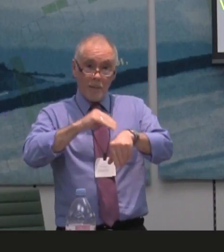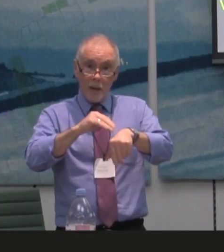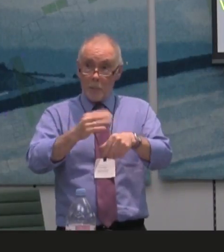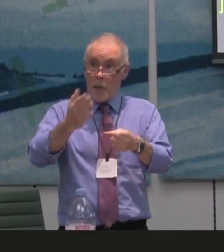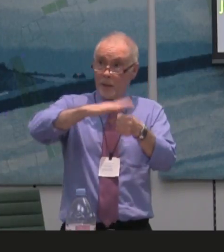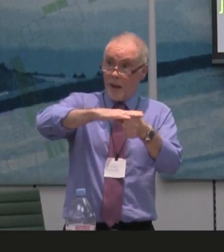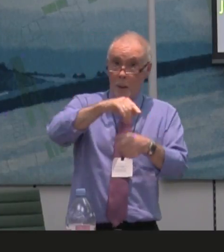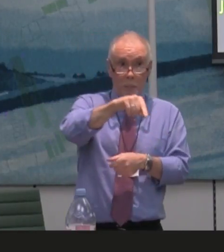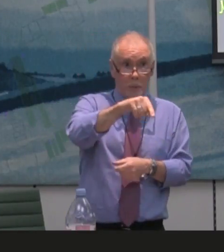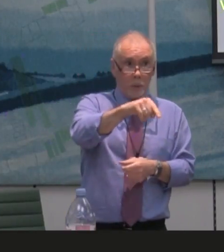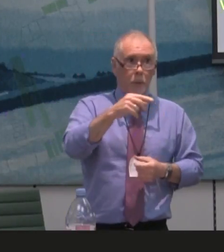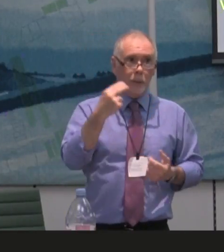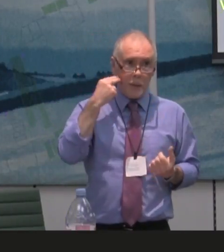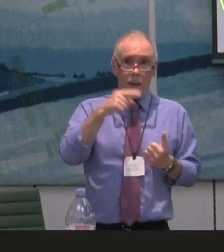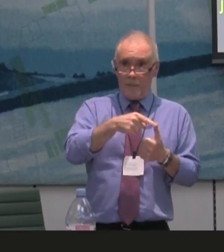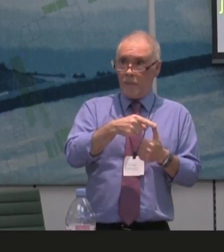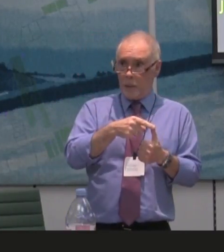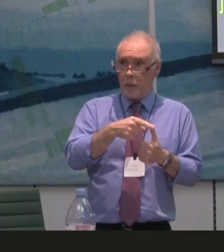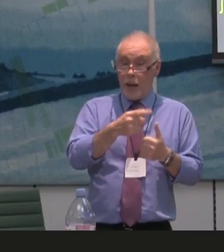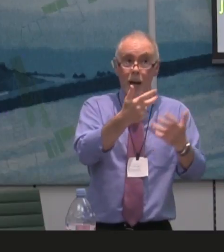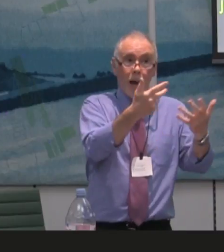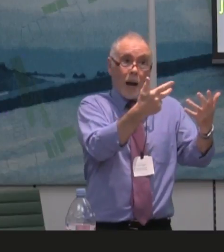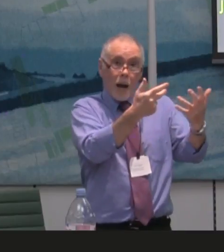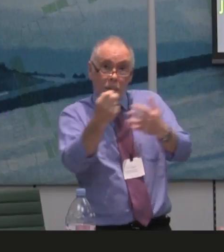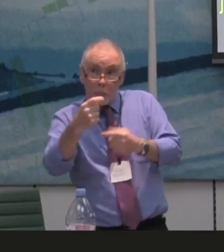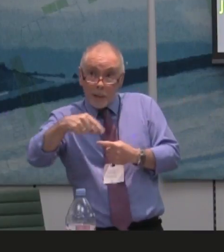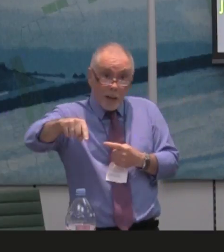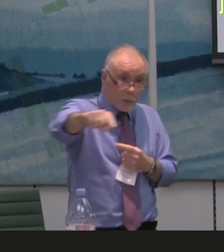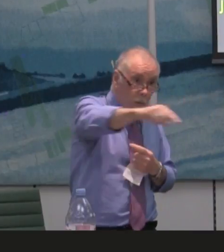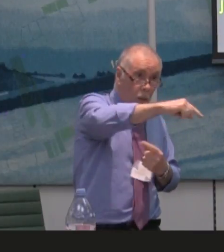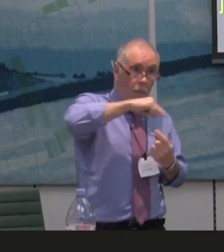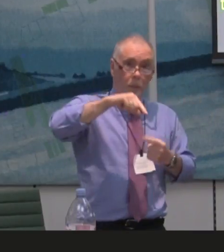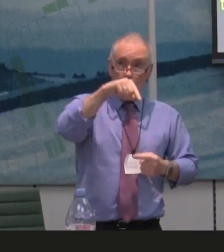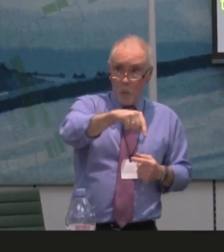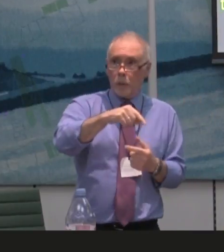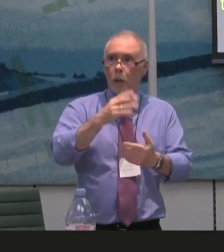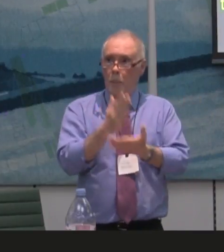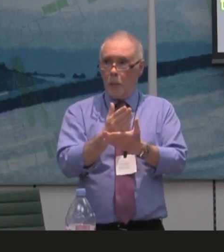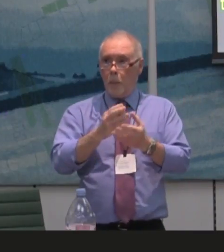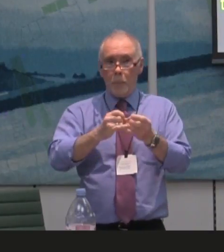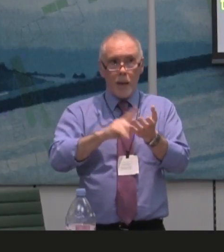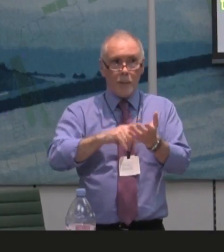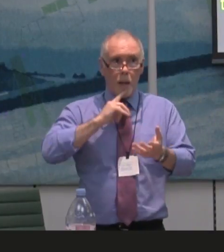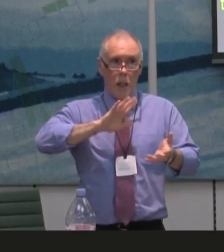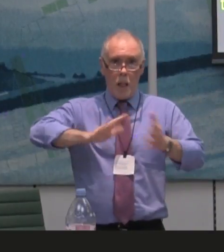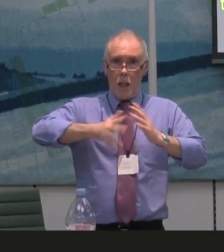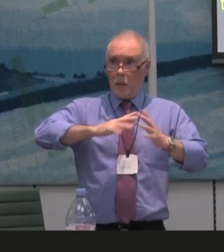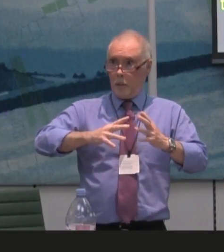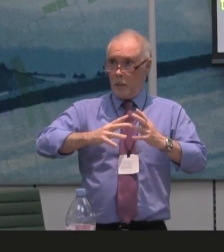Now, as has been already mentioned, those who are affected by this new cap, 90% of them will be members of the